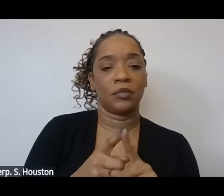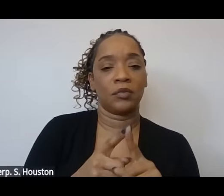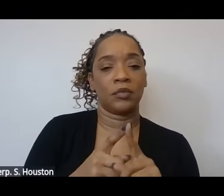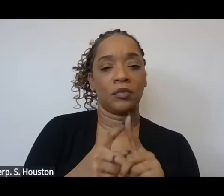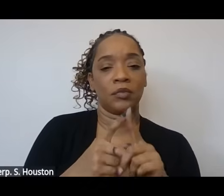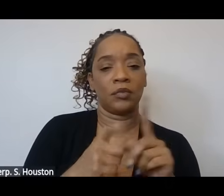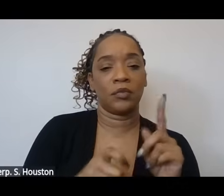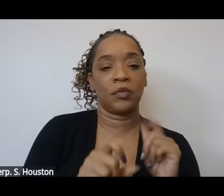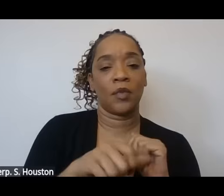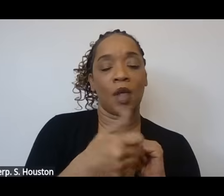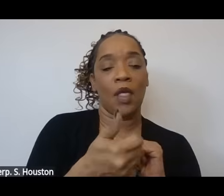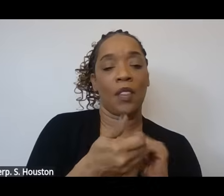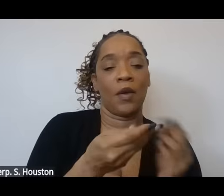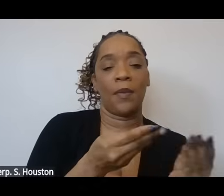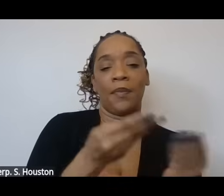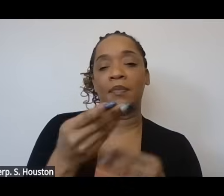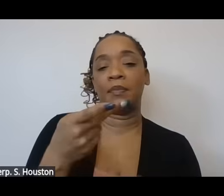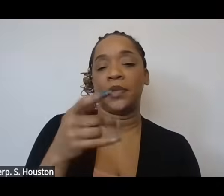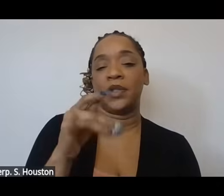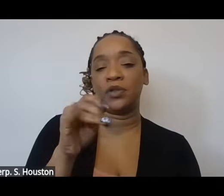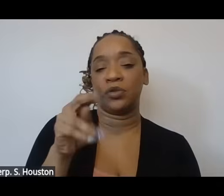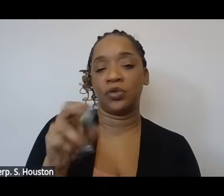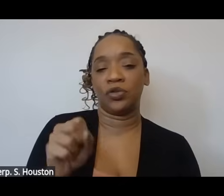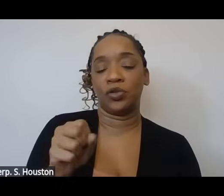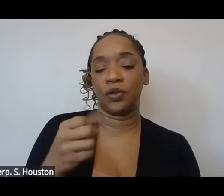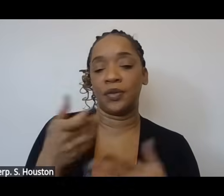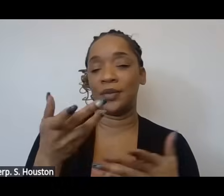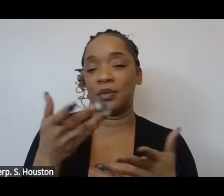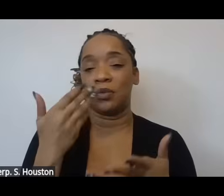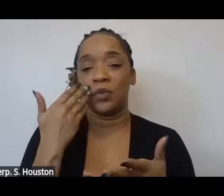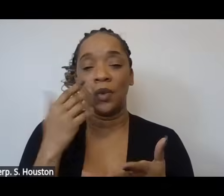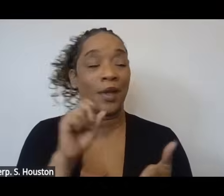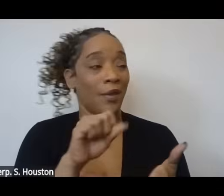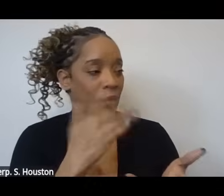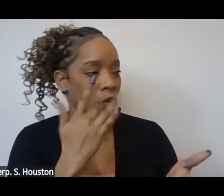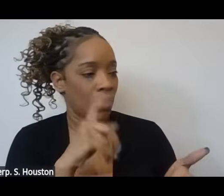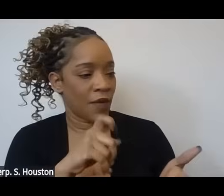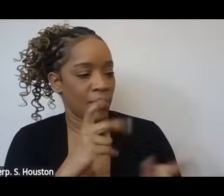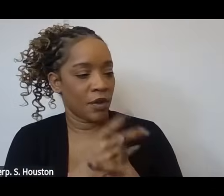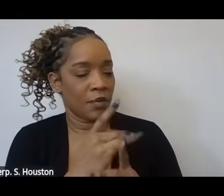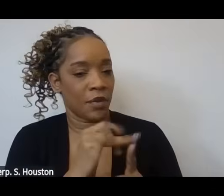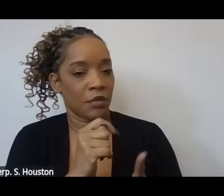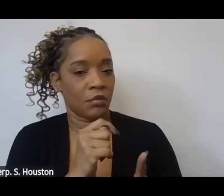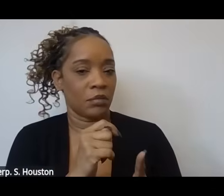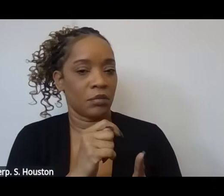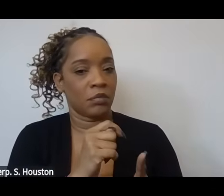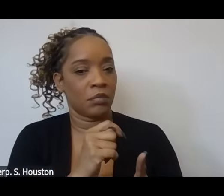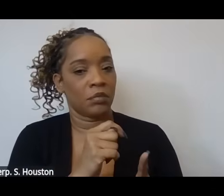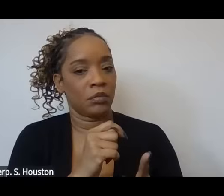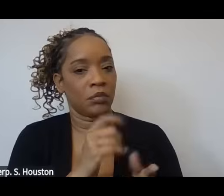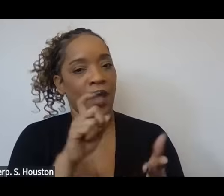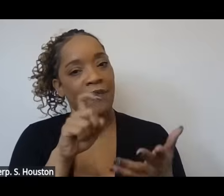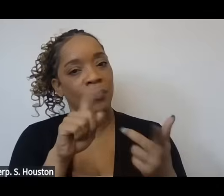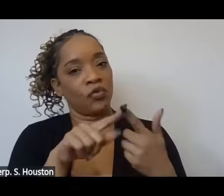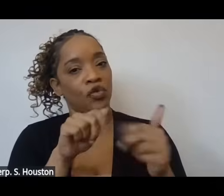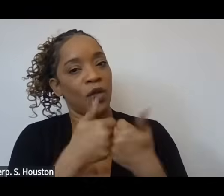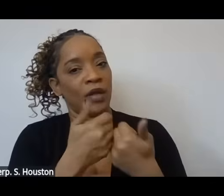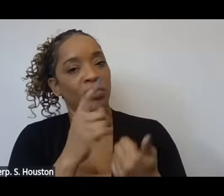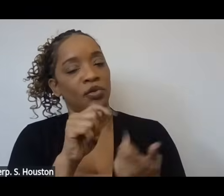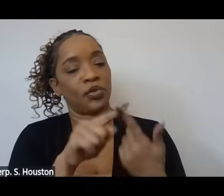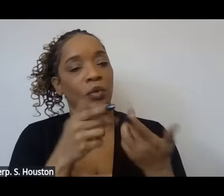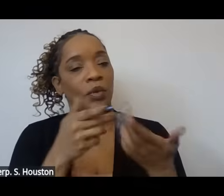Right, but that's why you have to have some official thing Right. to allow you to investigate. Yeah. That's at the